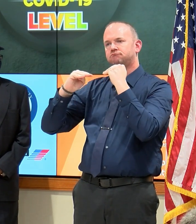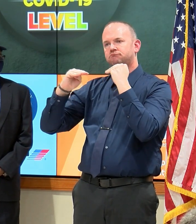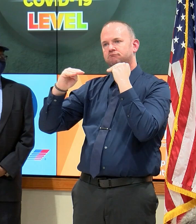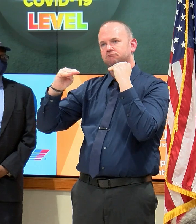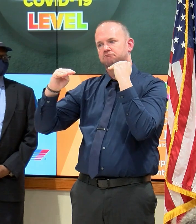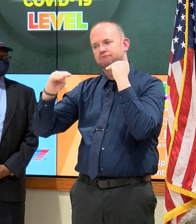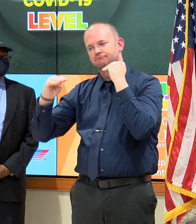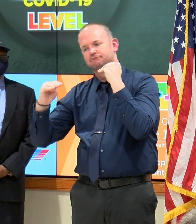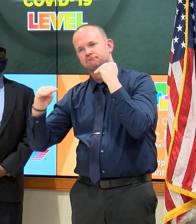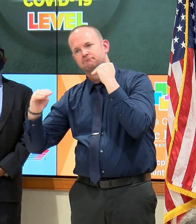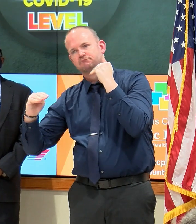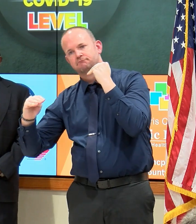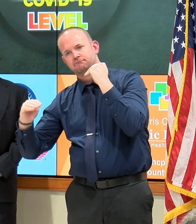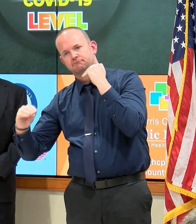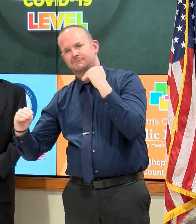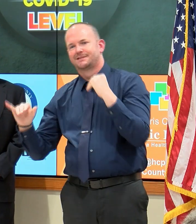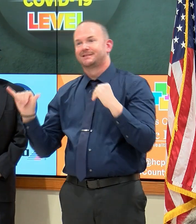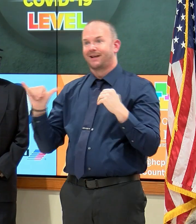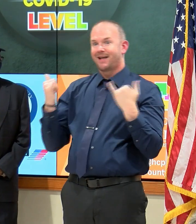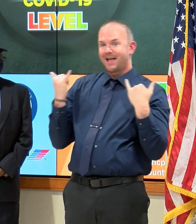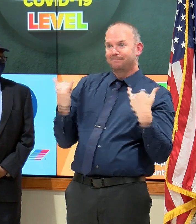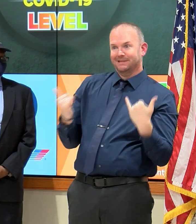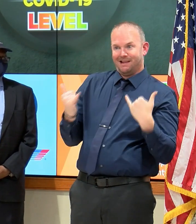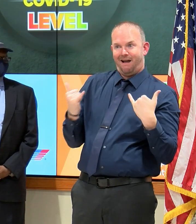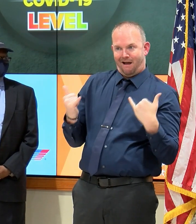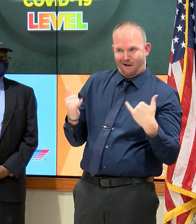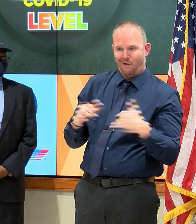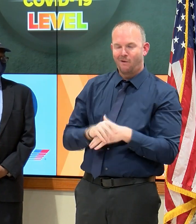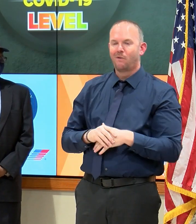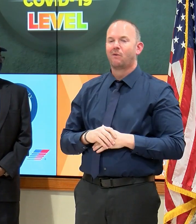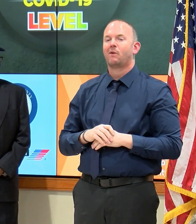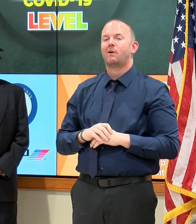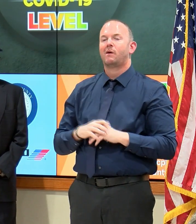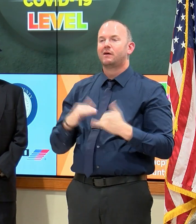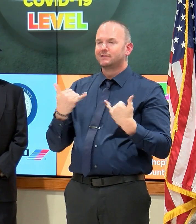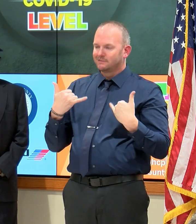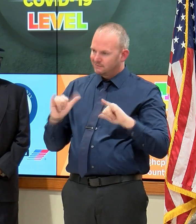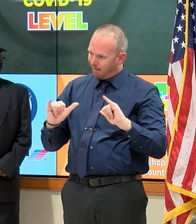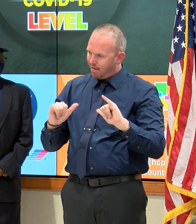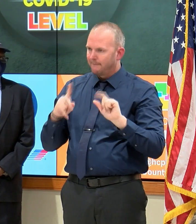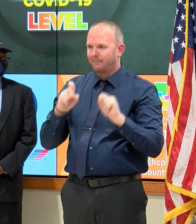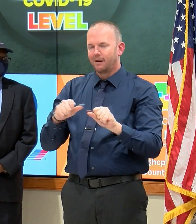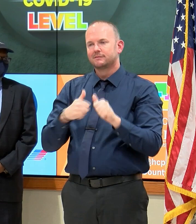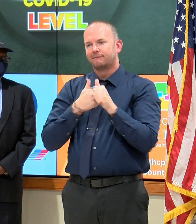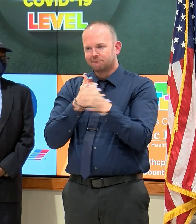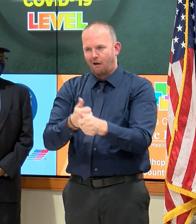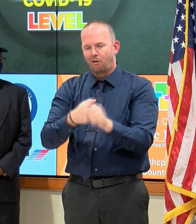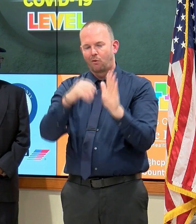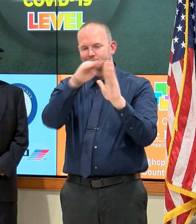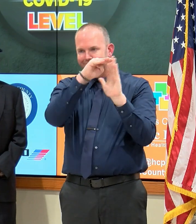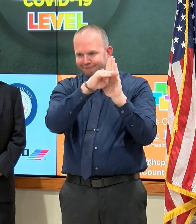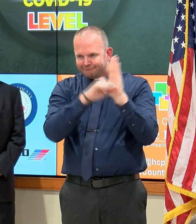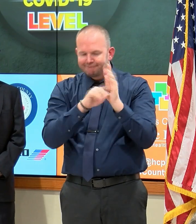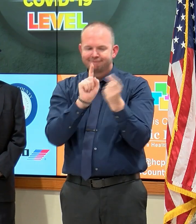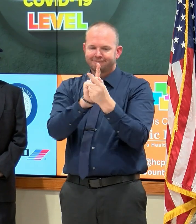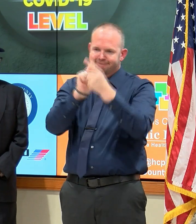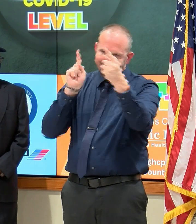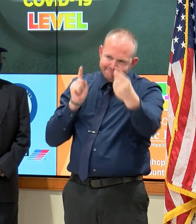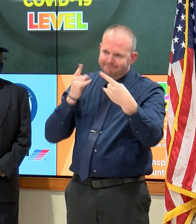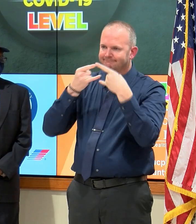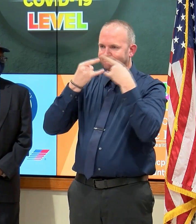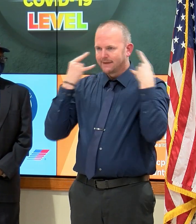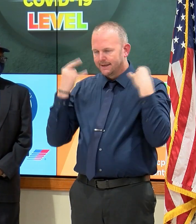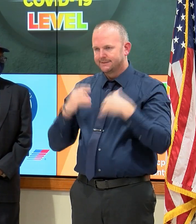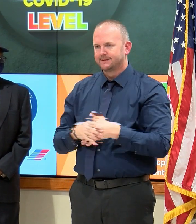even. More and more cases will come, and we will see that in the numbers. So let me